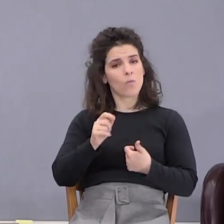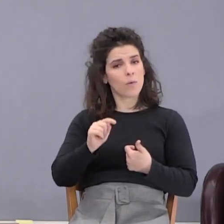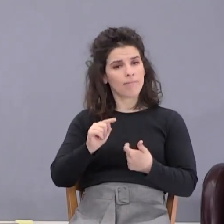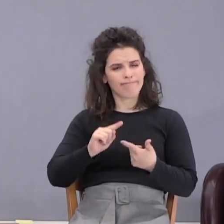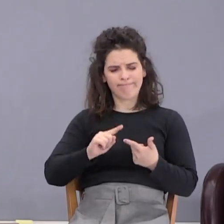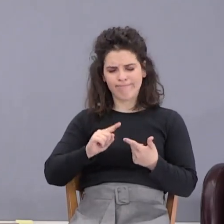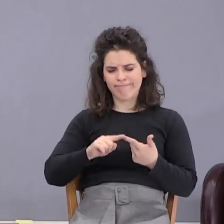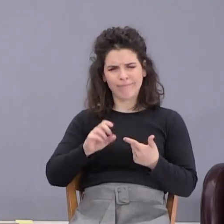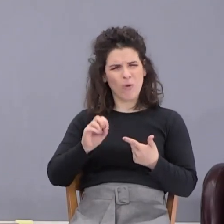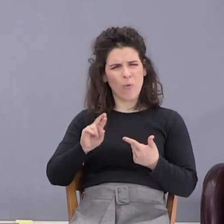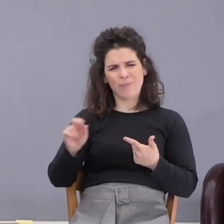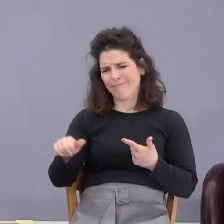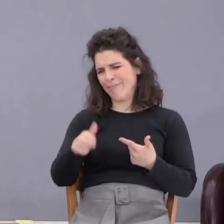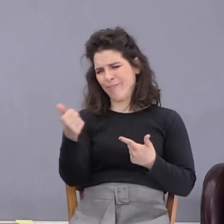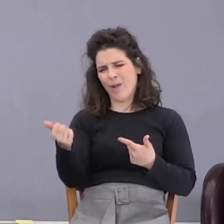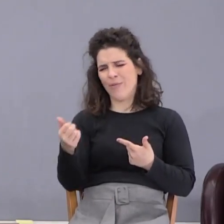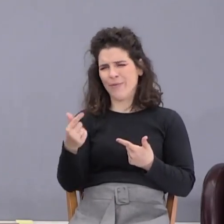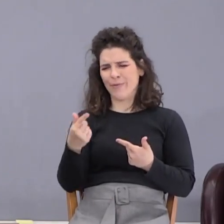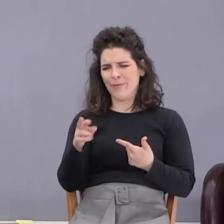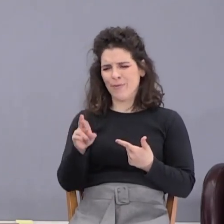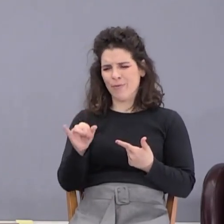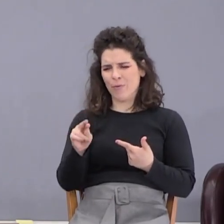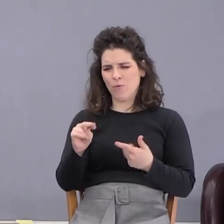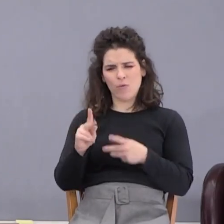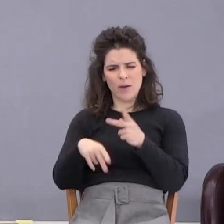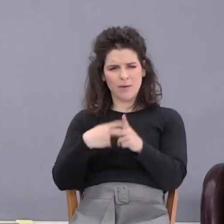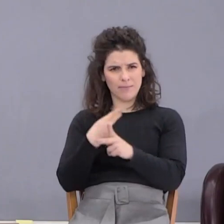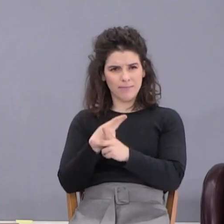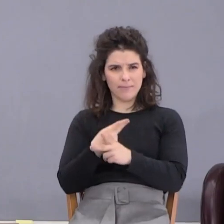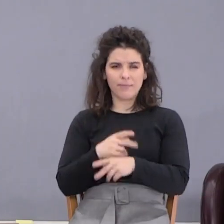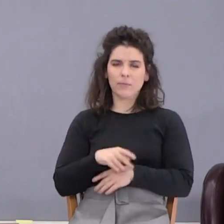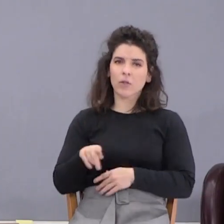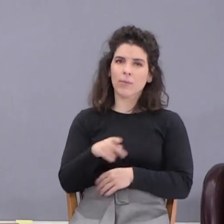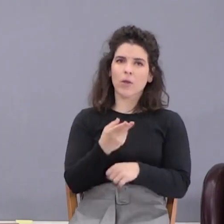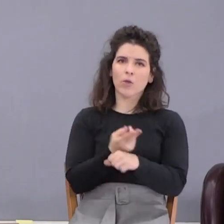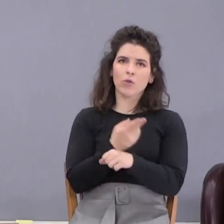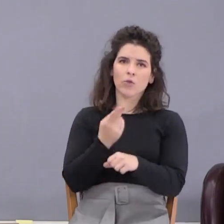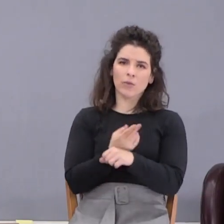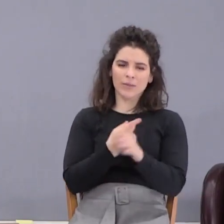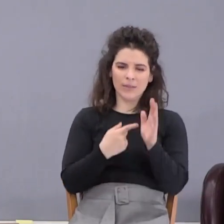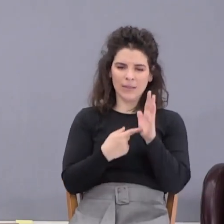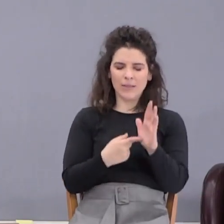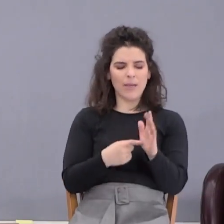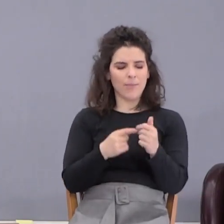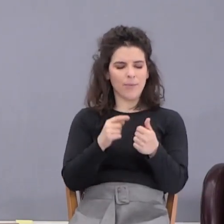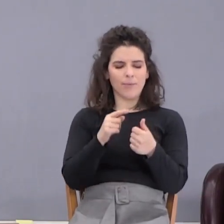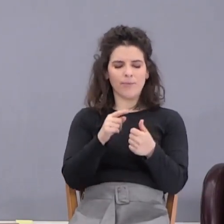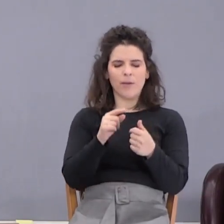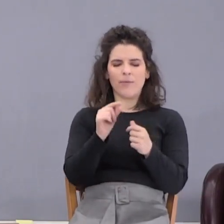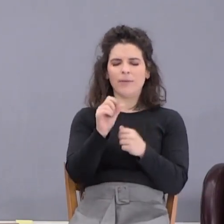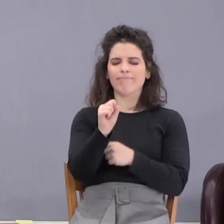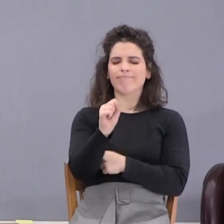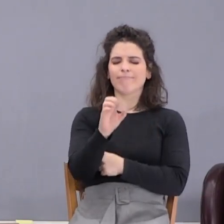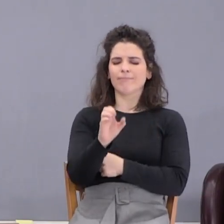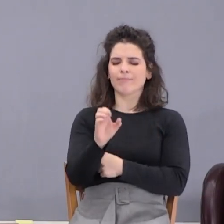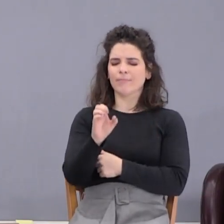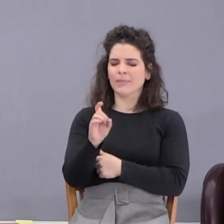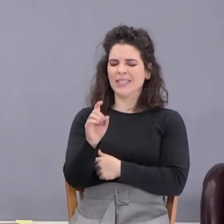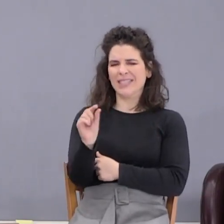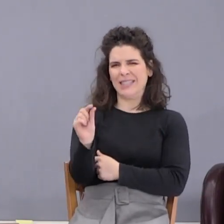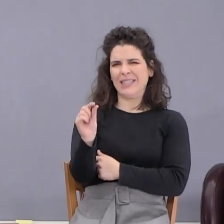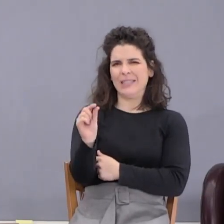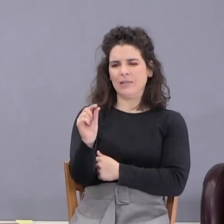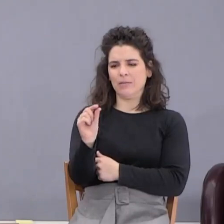what illustration is Paul going to use? He uses the example of a seed, okay?